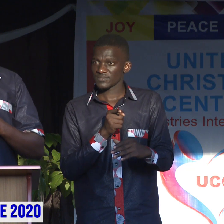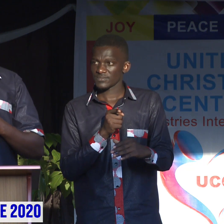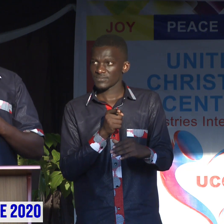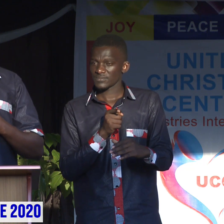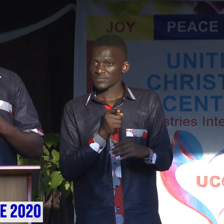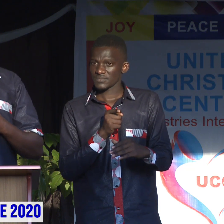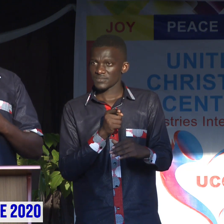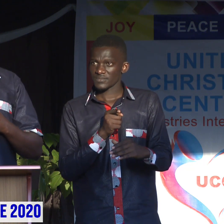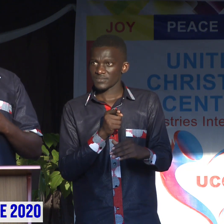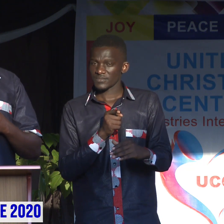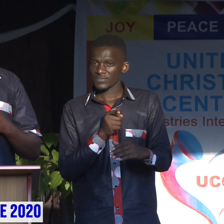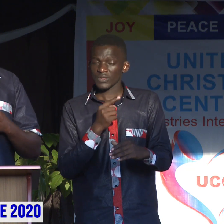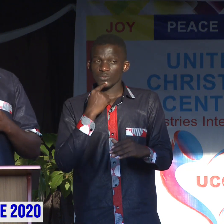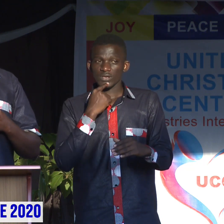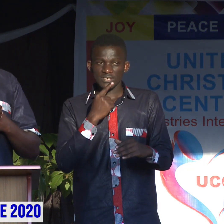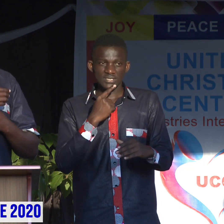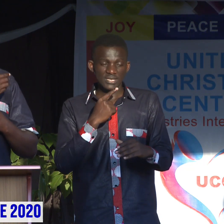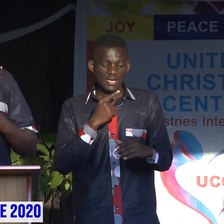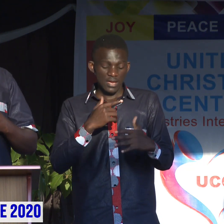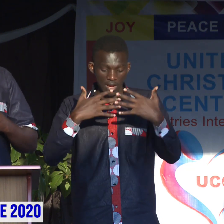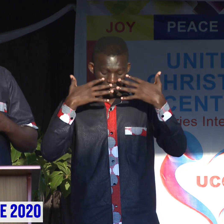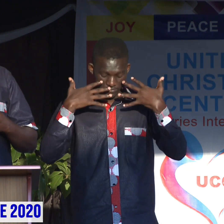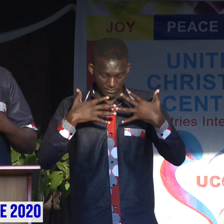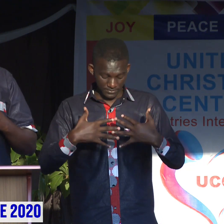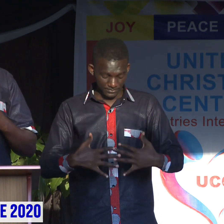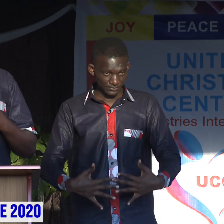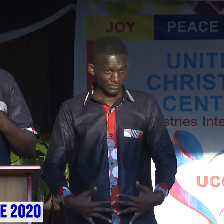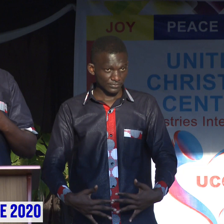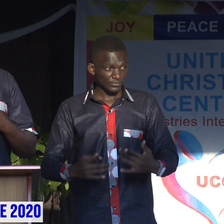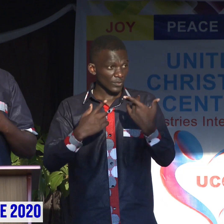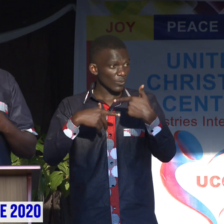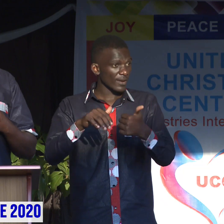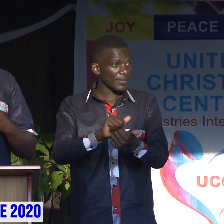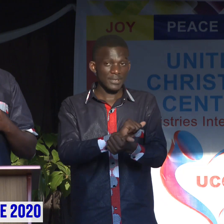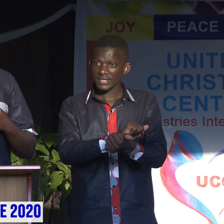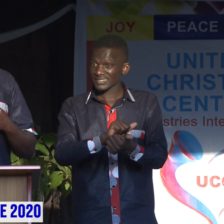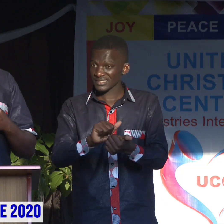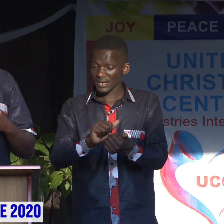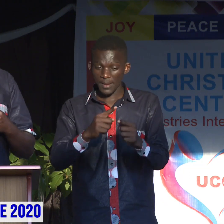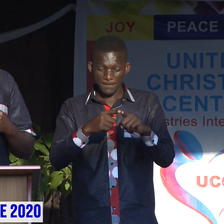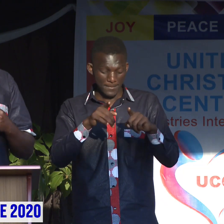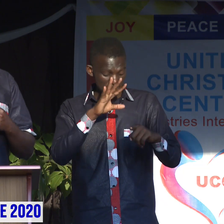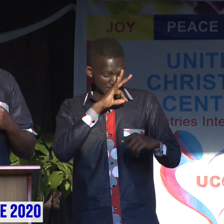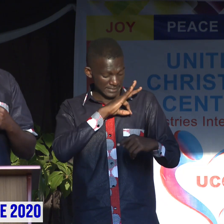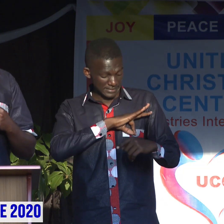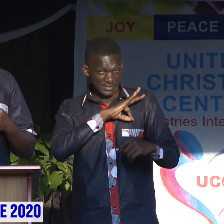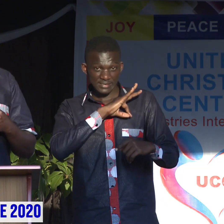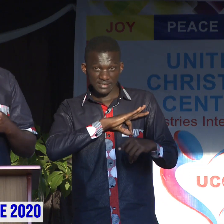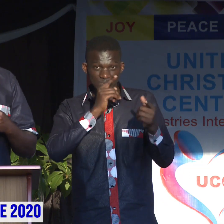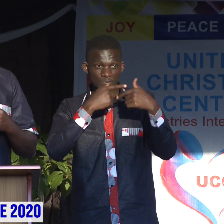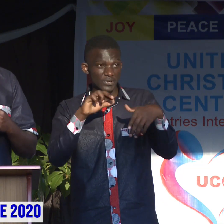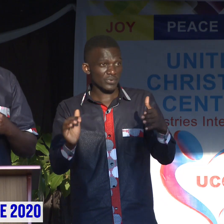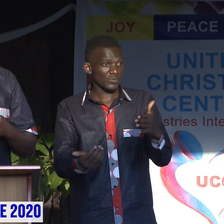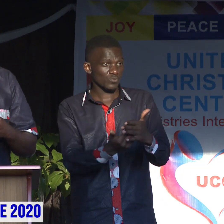womunda, where says outwardly we are perishing but inwardly we are